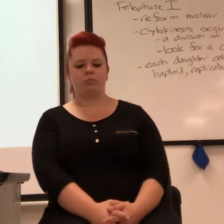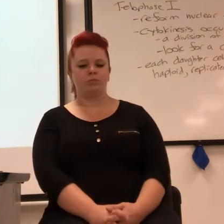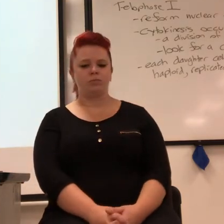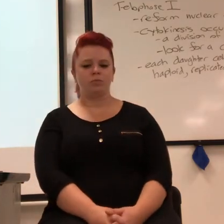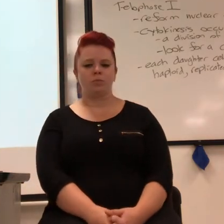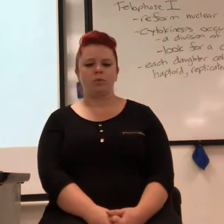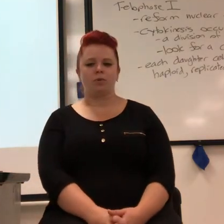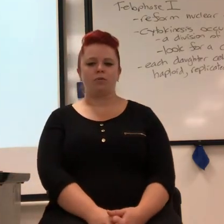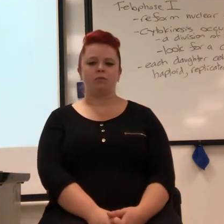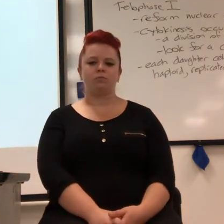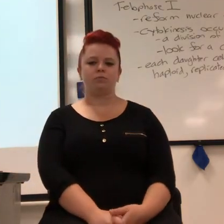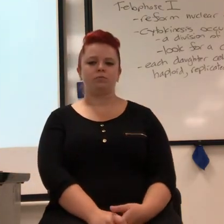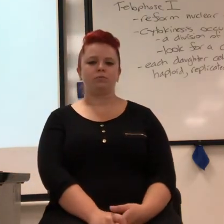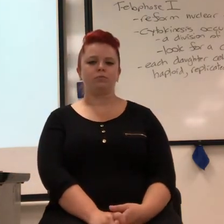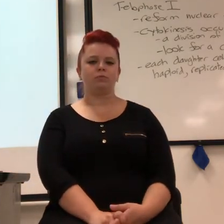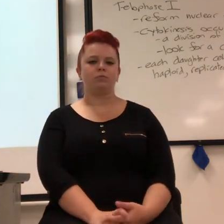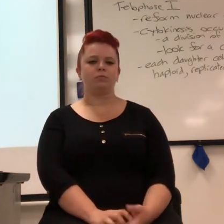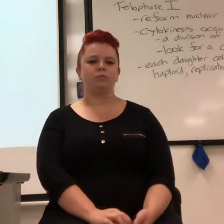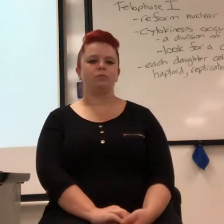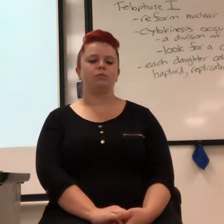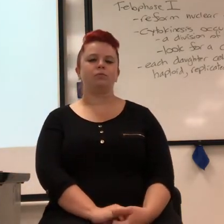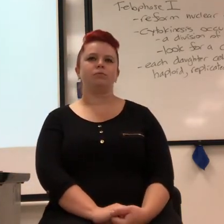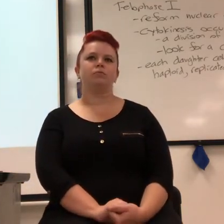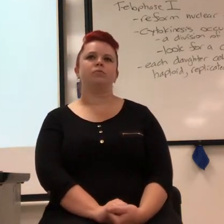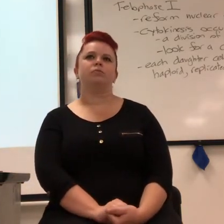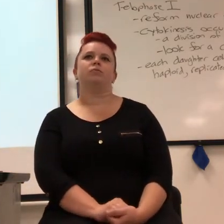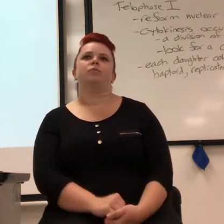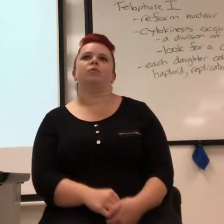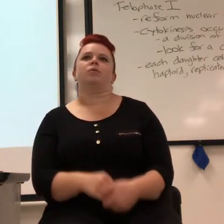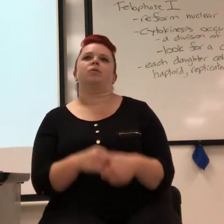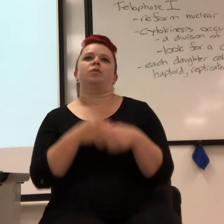single file at the equator.